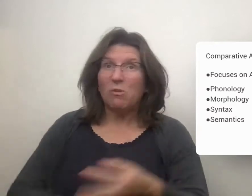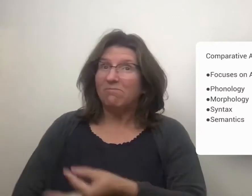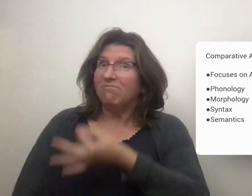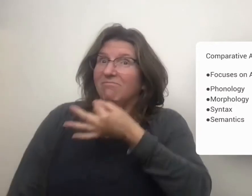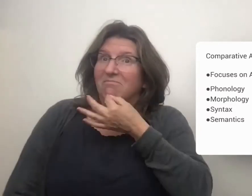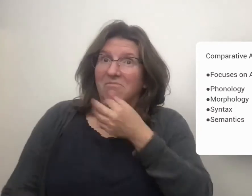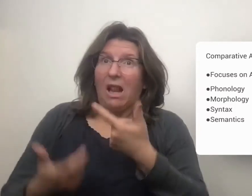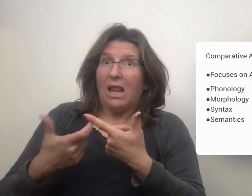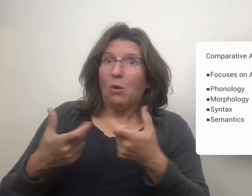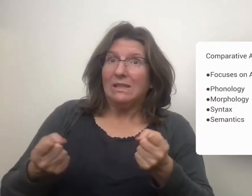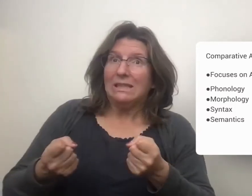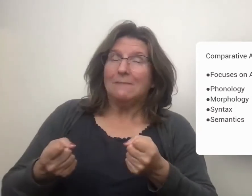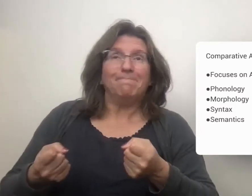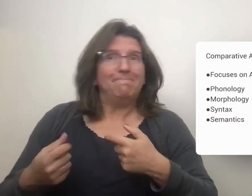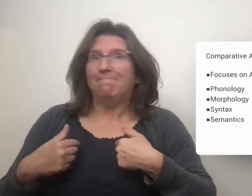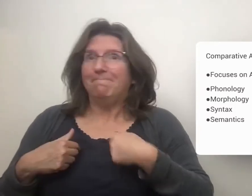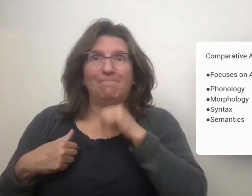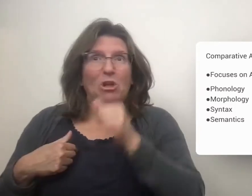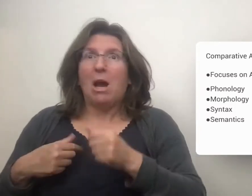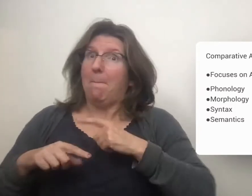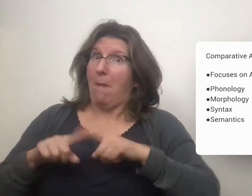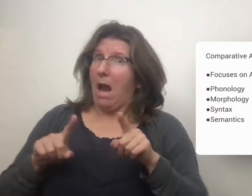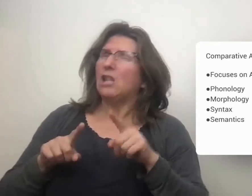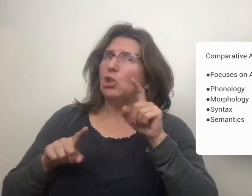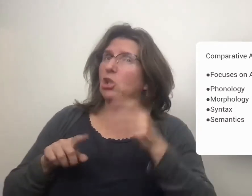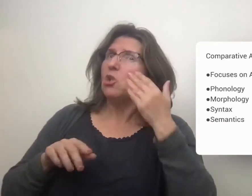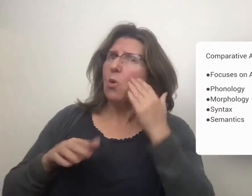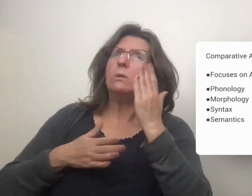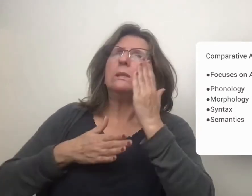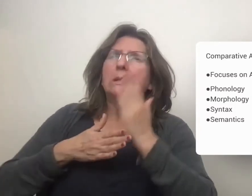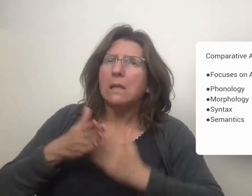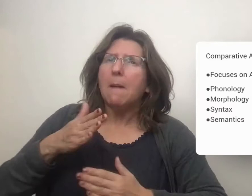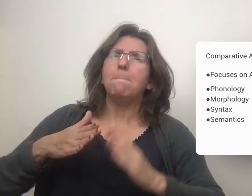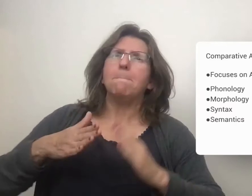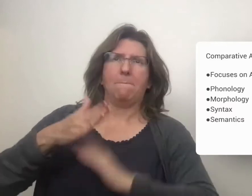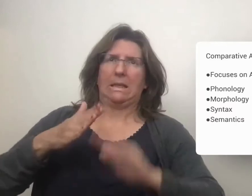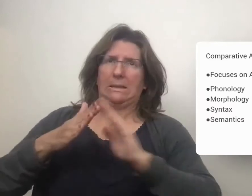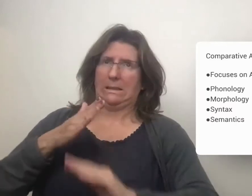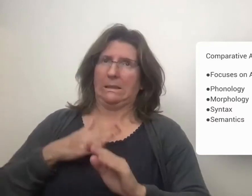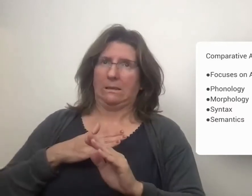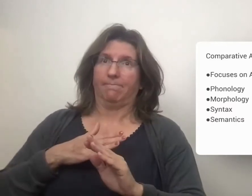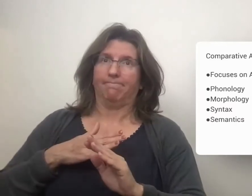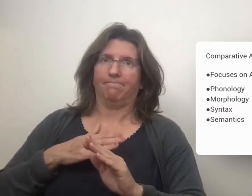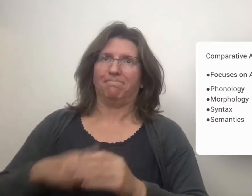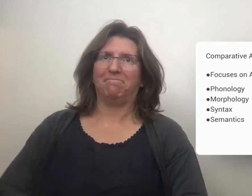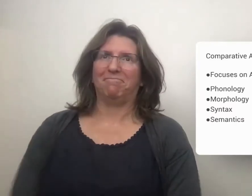You may be more familiar with linguistics. I am no expert, but knowing some basics will help us move forward.